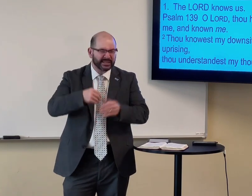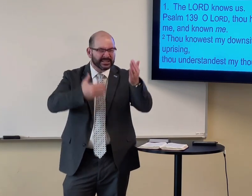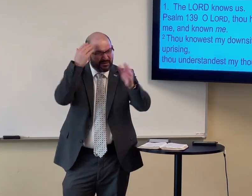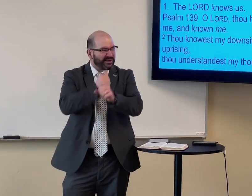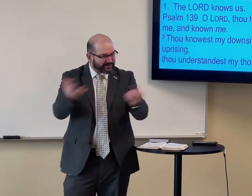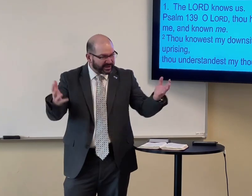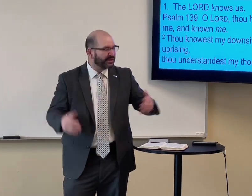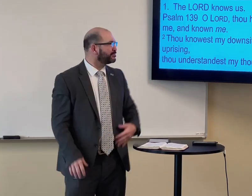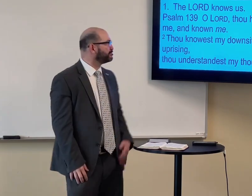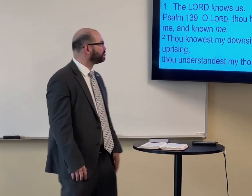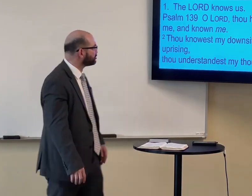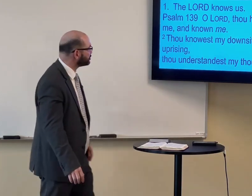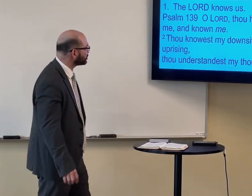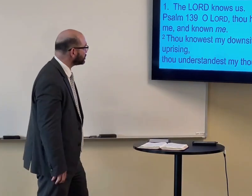He knows me inside and out.